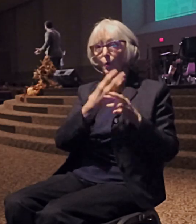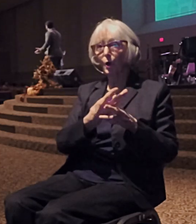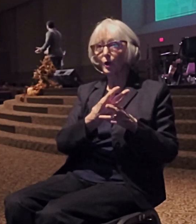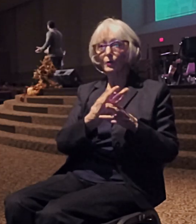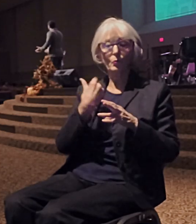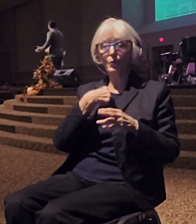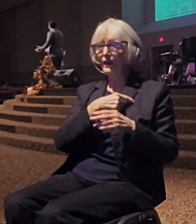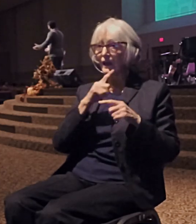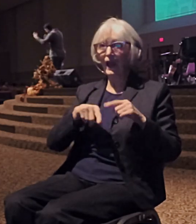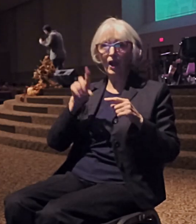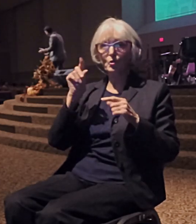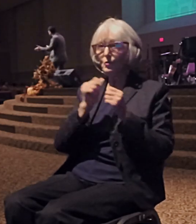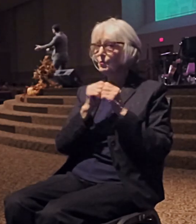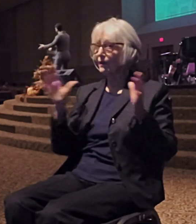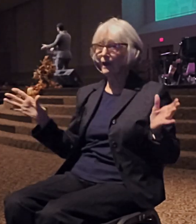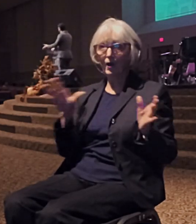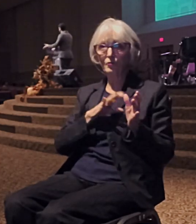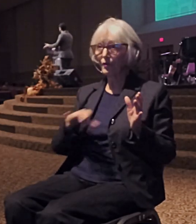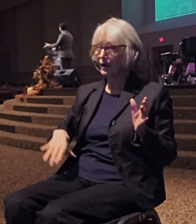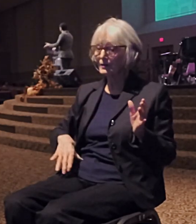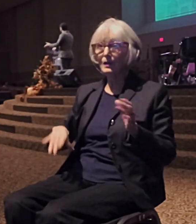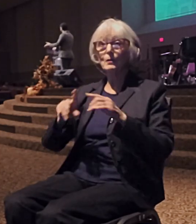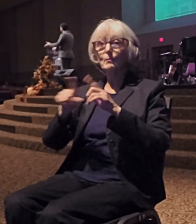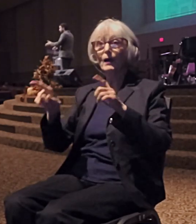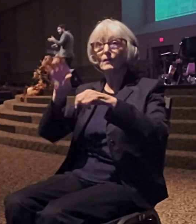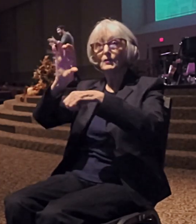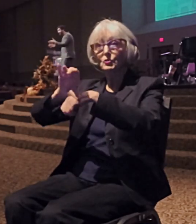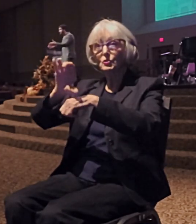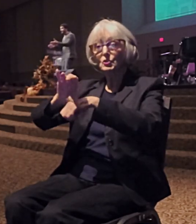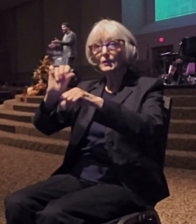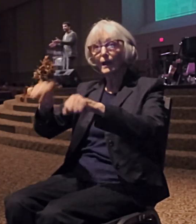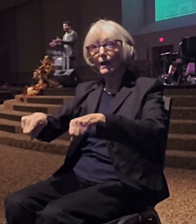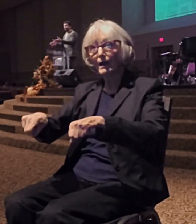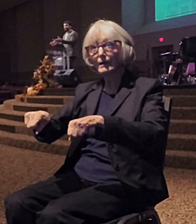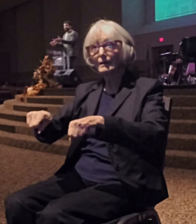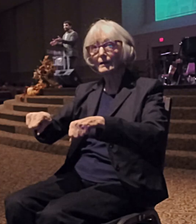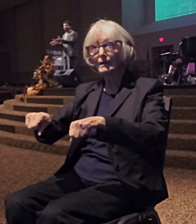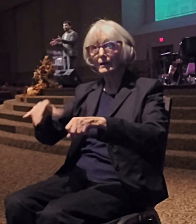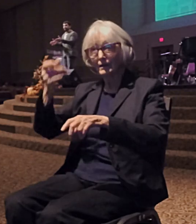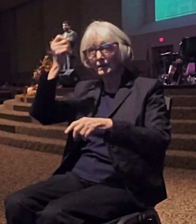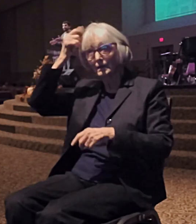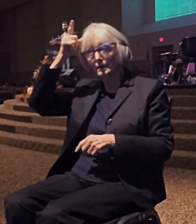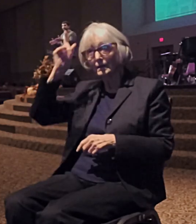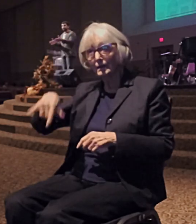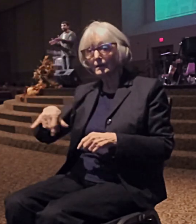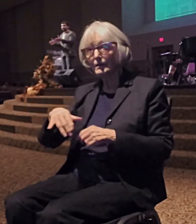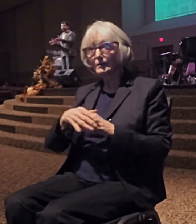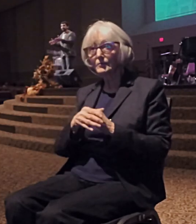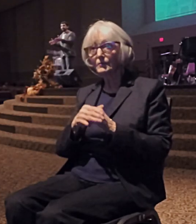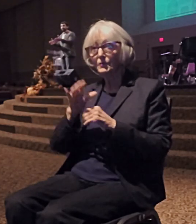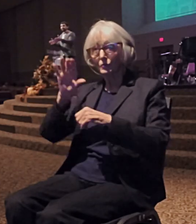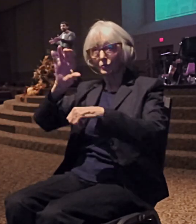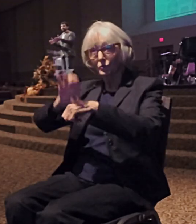it. But the church can. Now catch that.